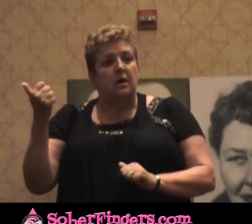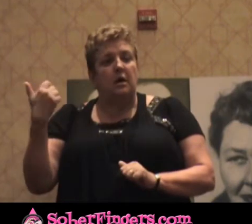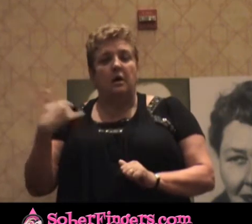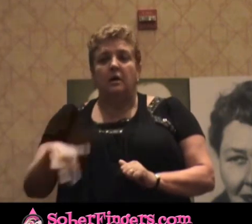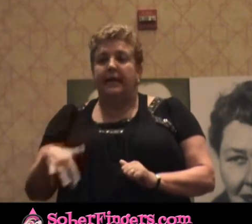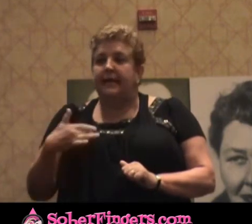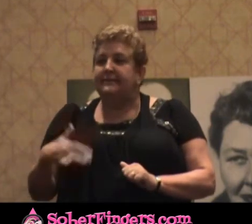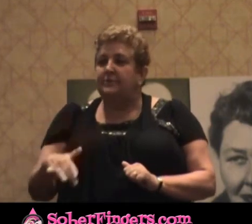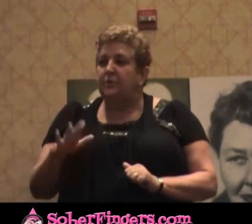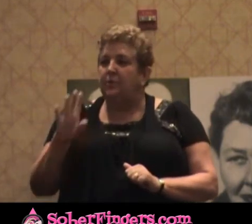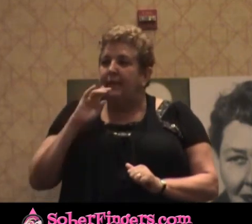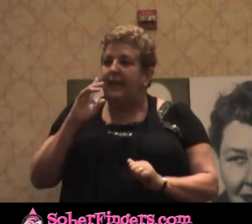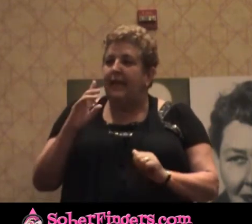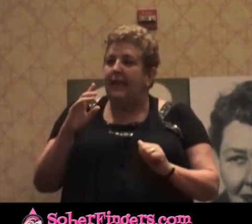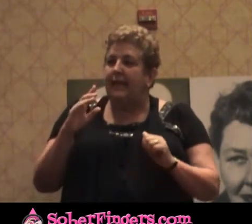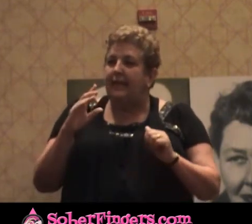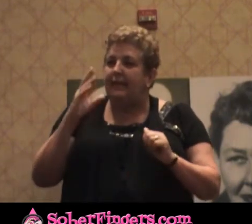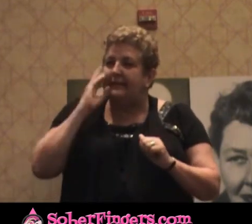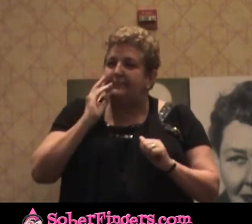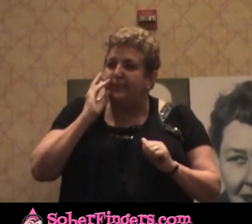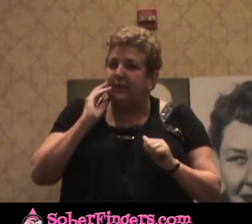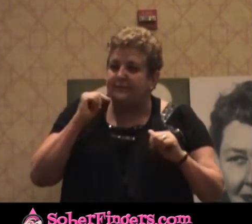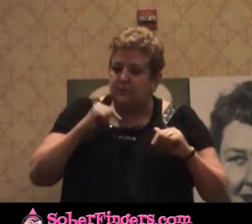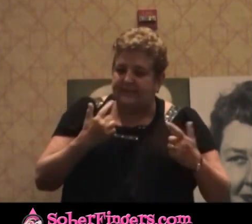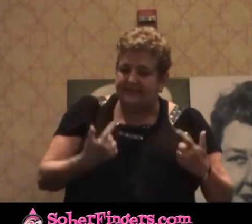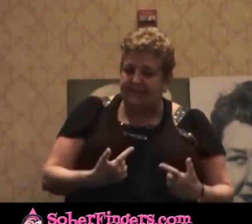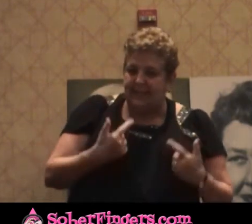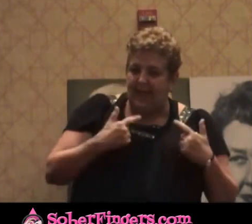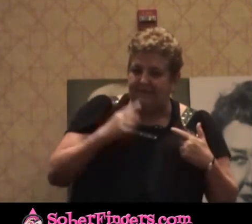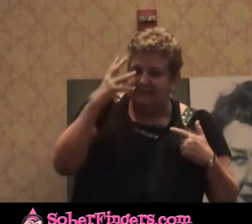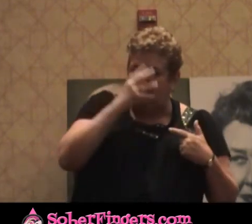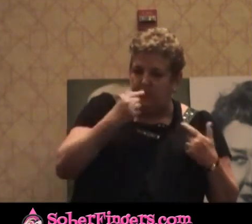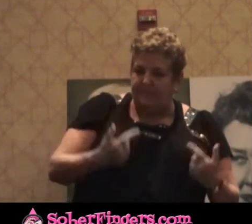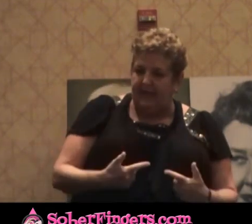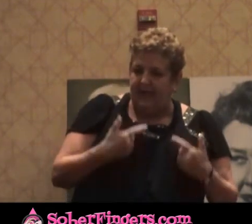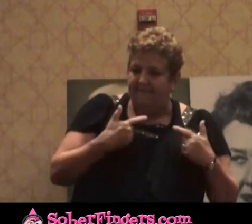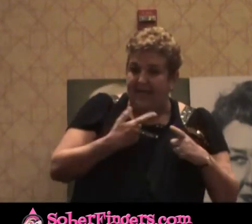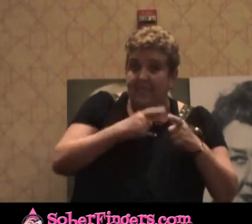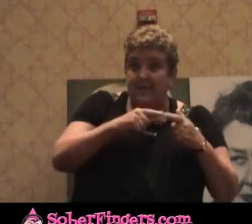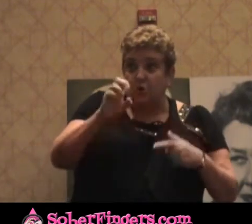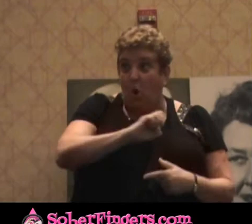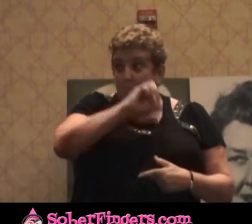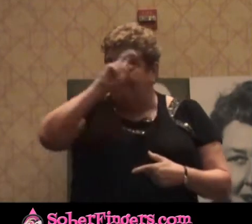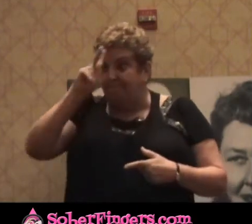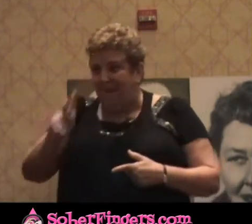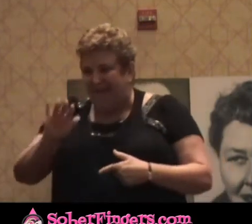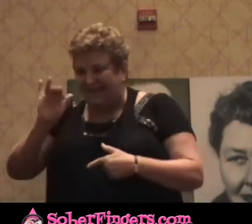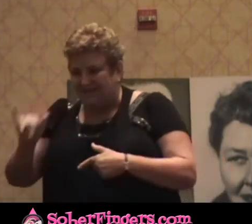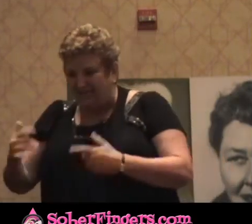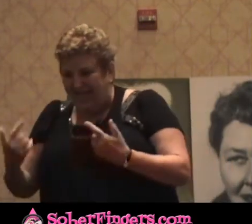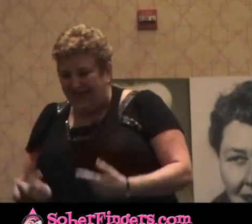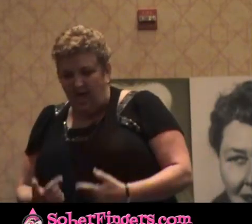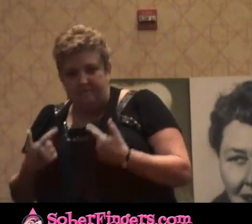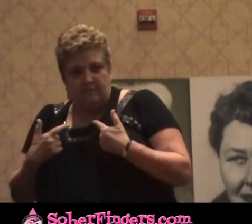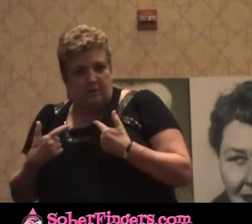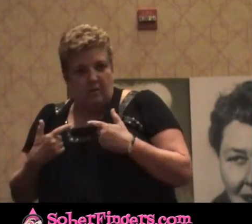what this life is and to go back into that other life. I know that I'll never go back into that life and act like I don't know.